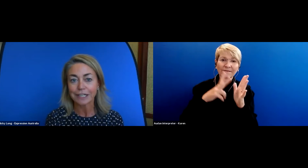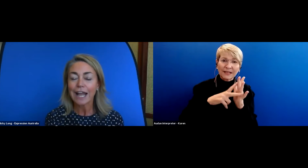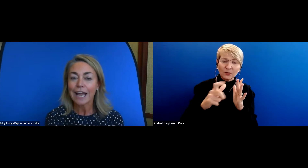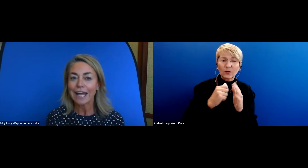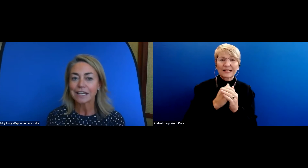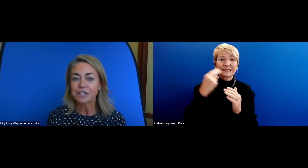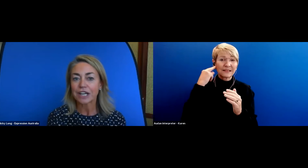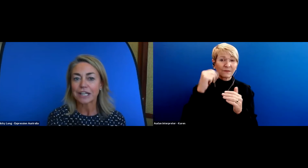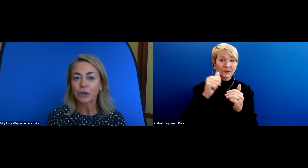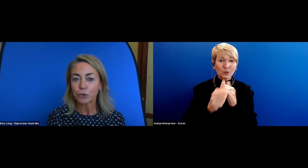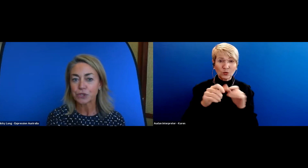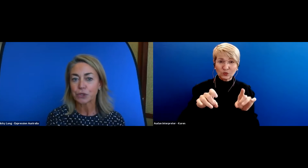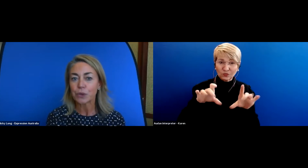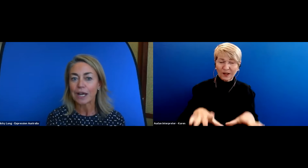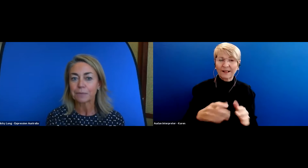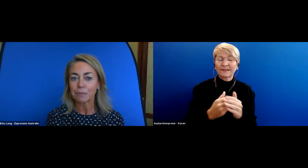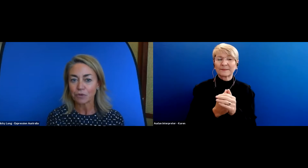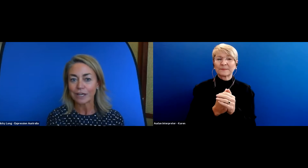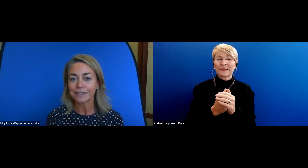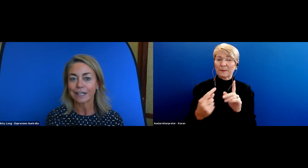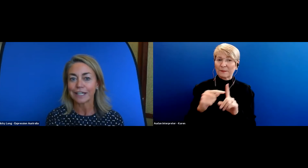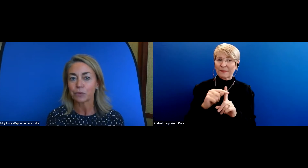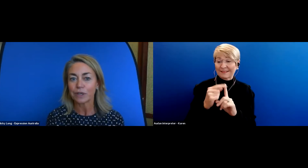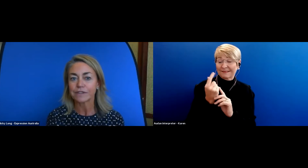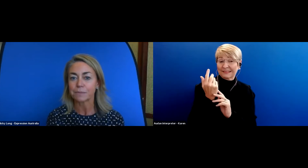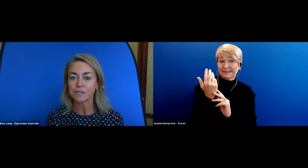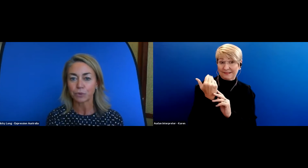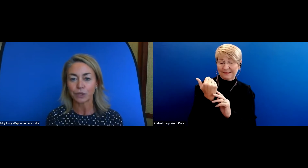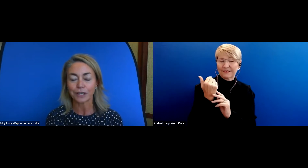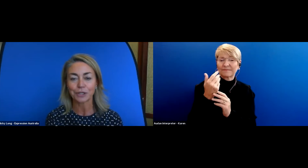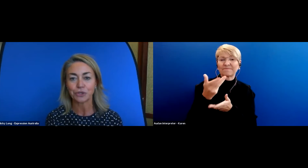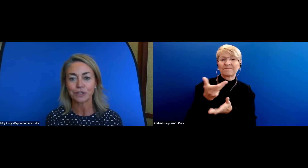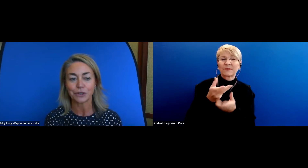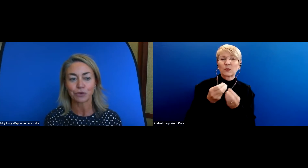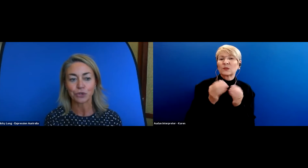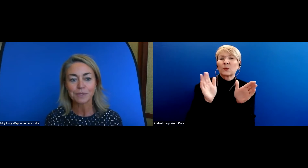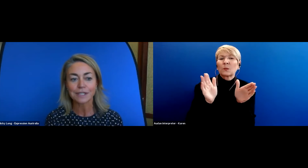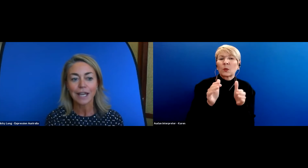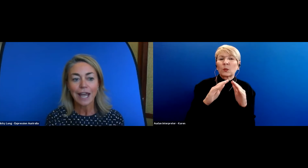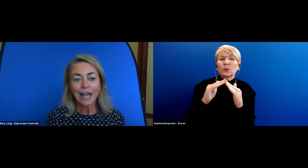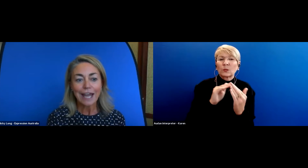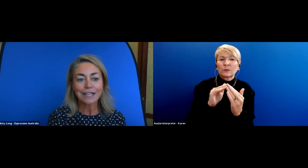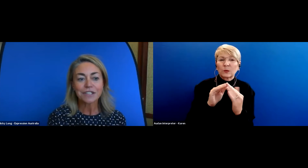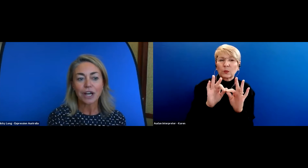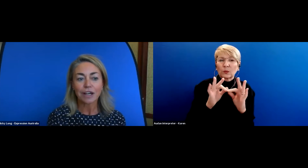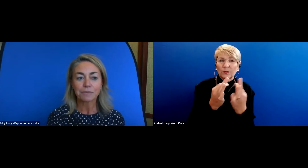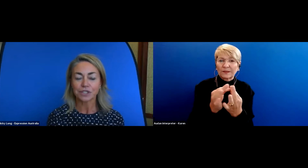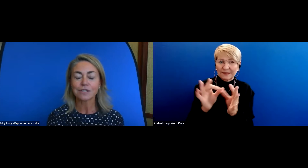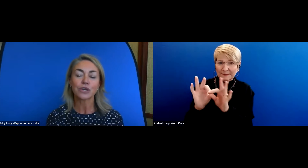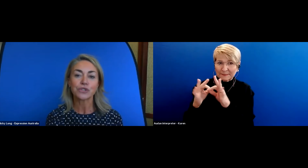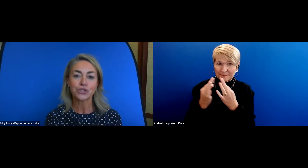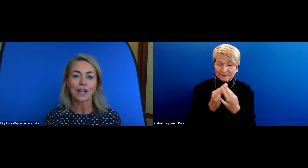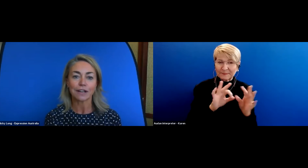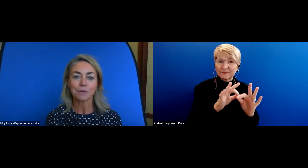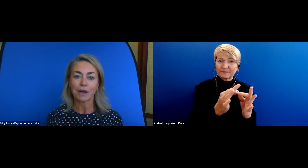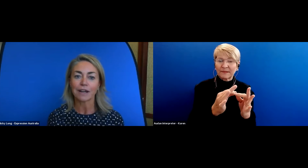Australia, and also recently with some smaller community groups. And I'm just